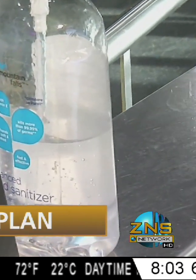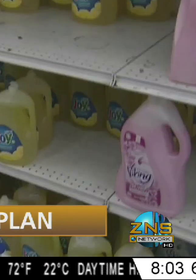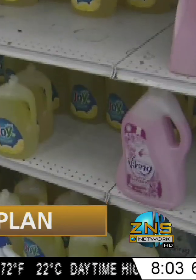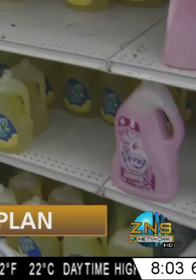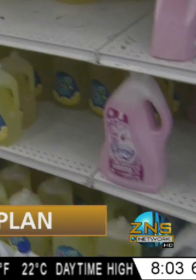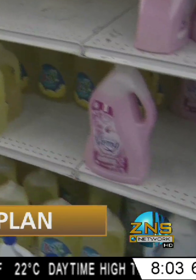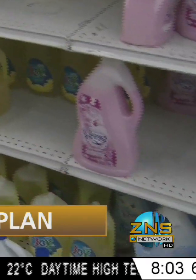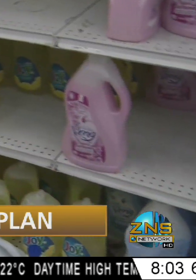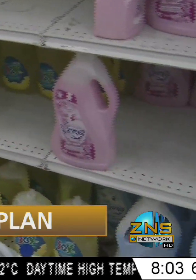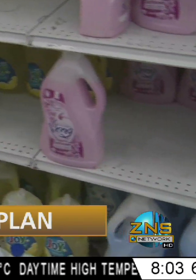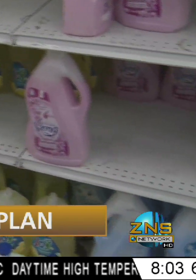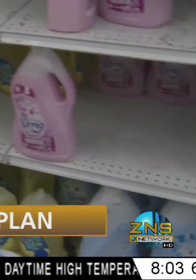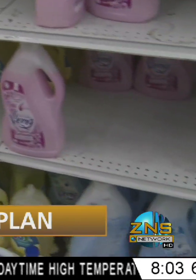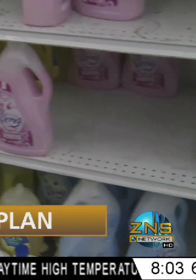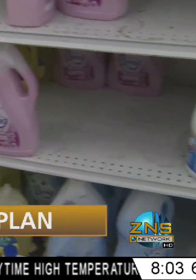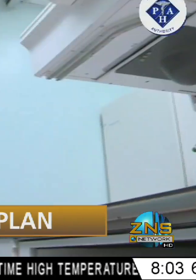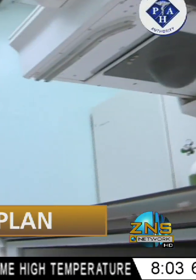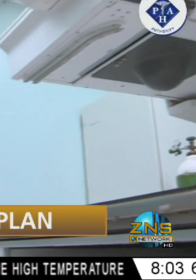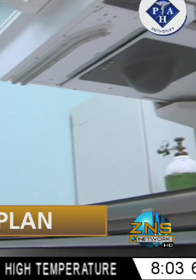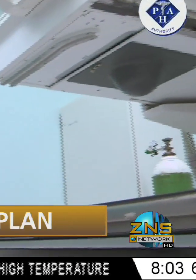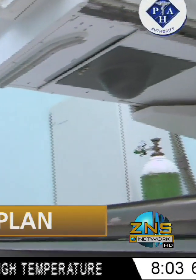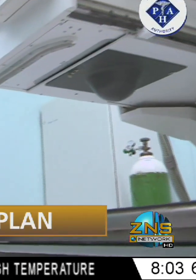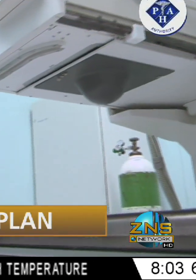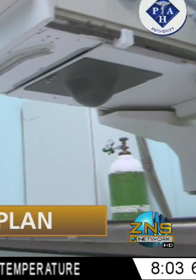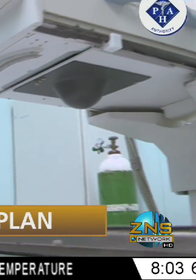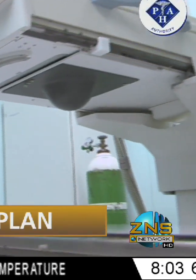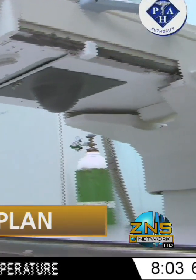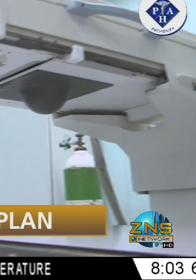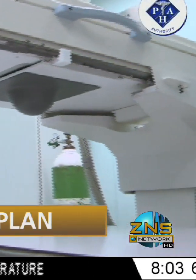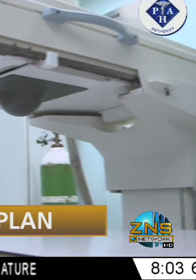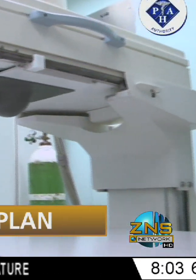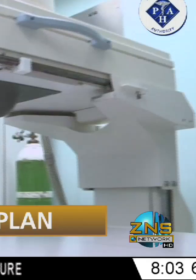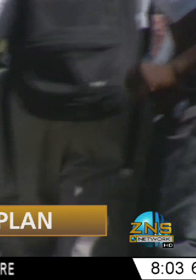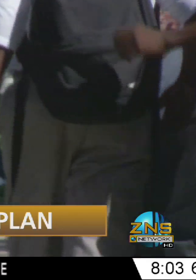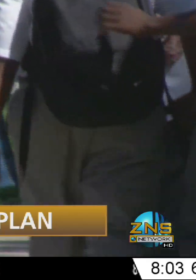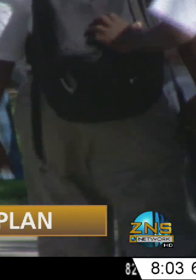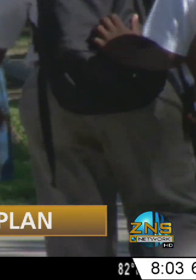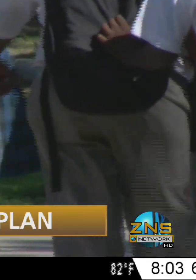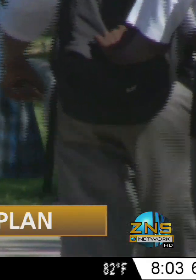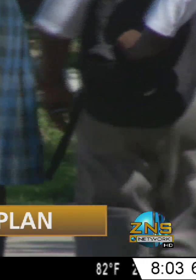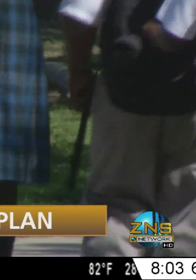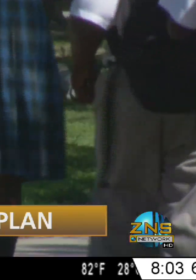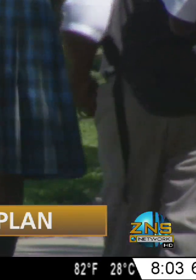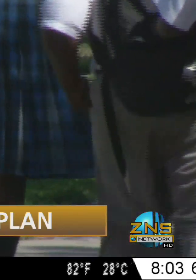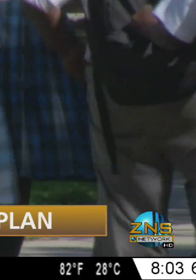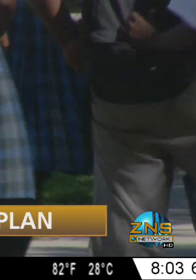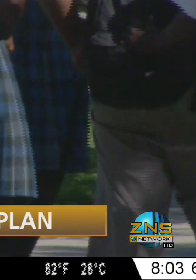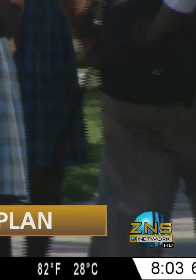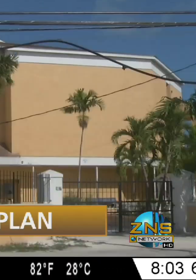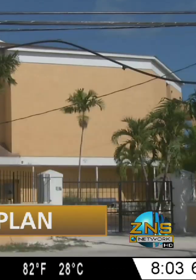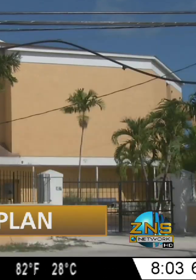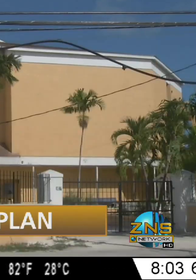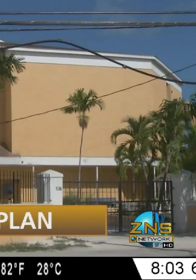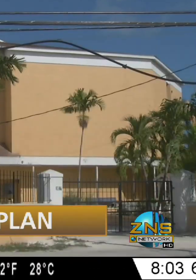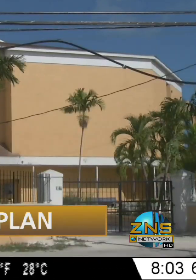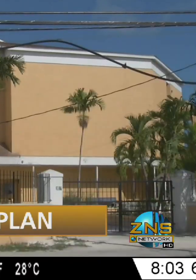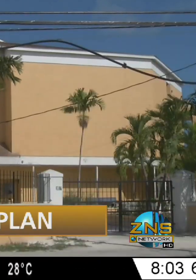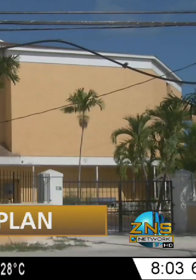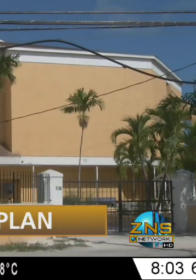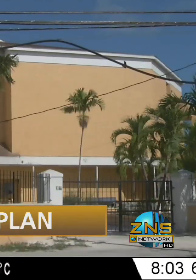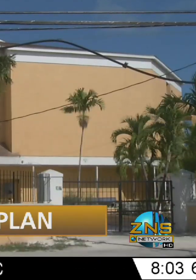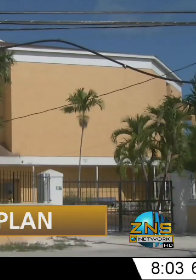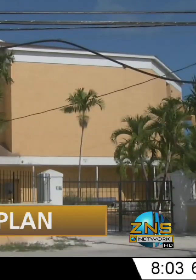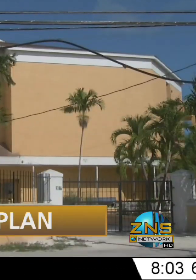sanitizers, cleaning supplies, and protective equipment. Then there's education.